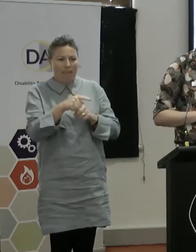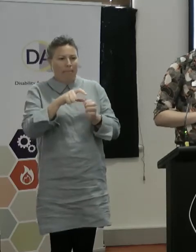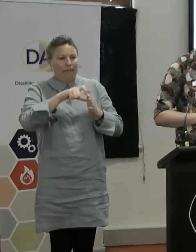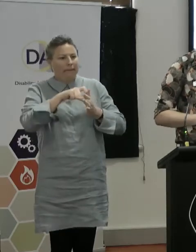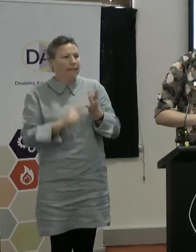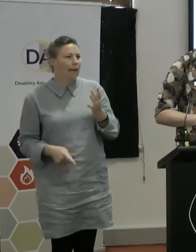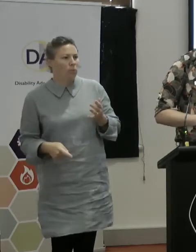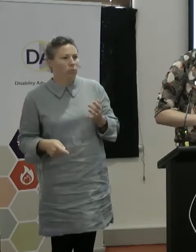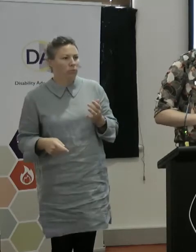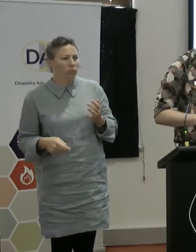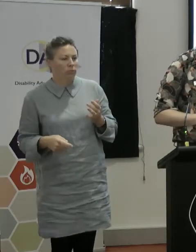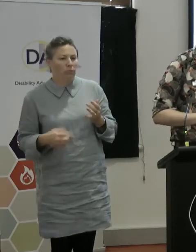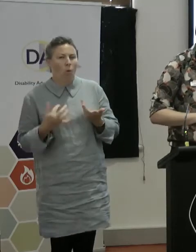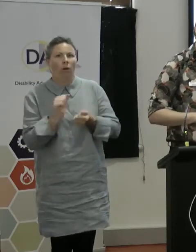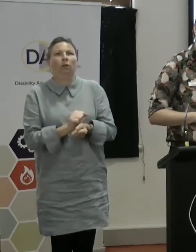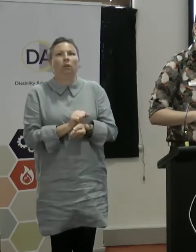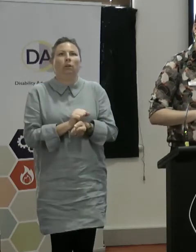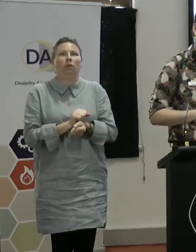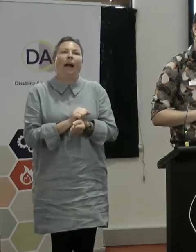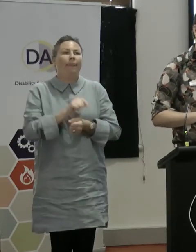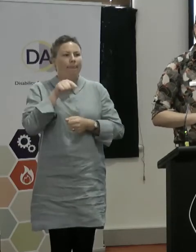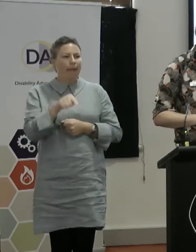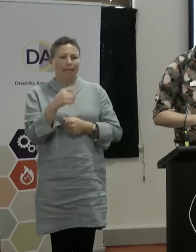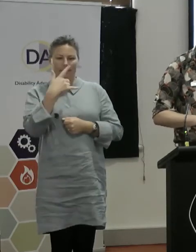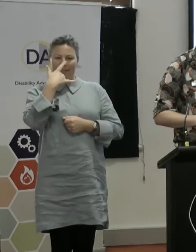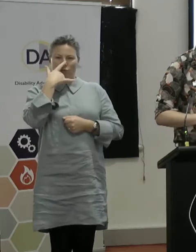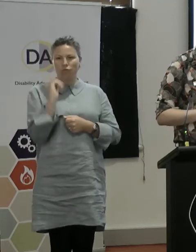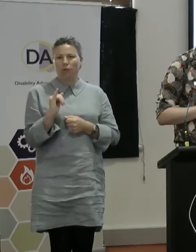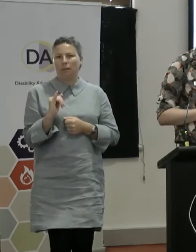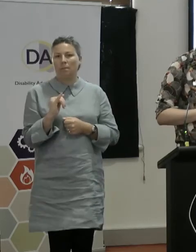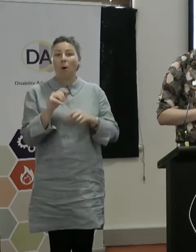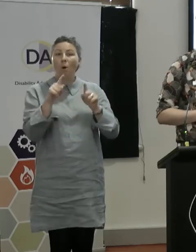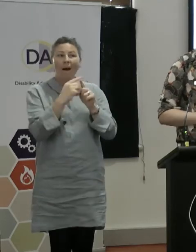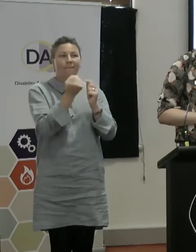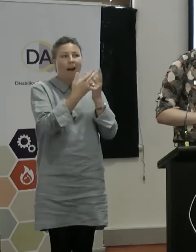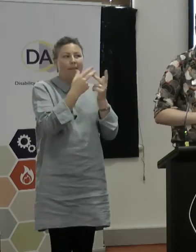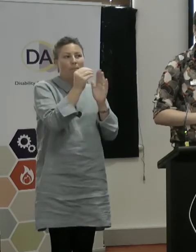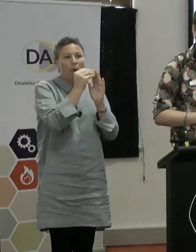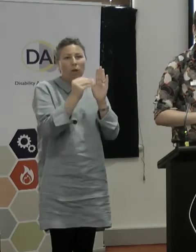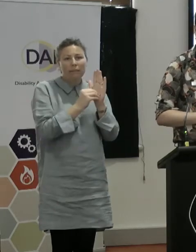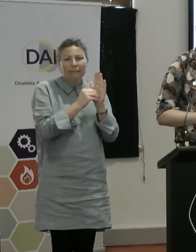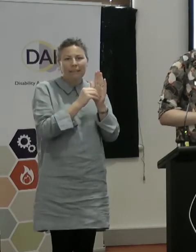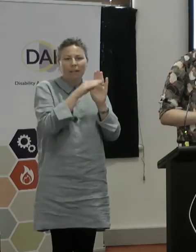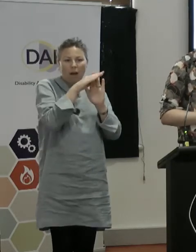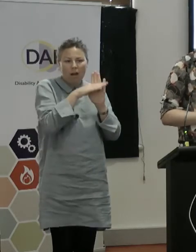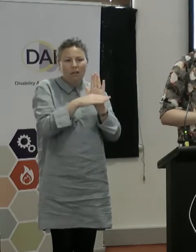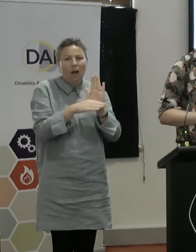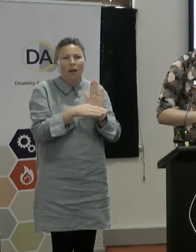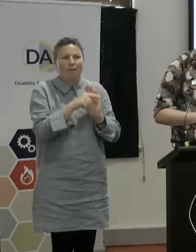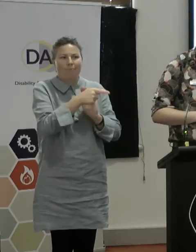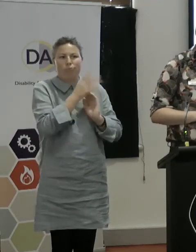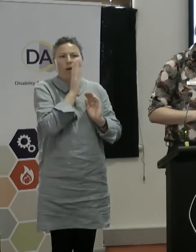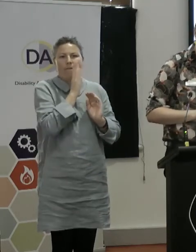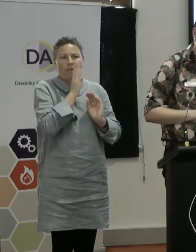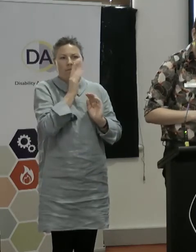extreme circumstances. There's also some policy guidelines which are protected information under the scheme, so they're not released to the